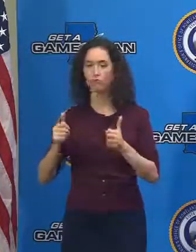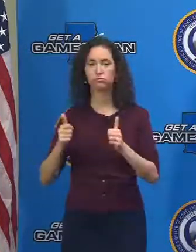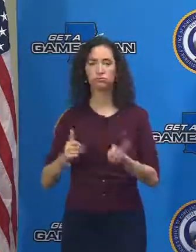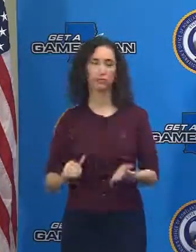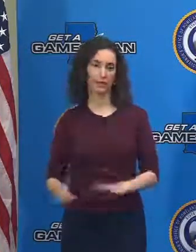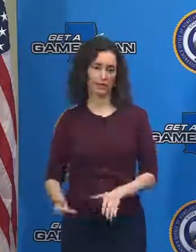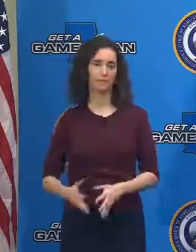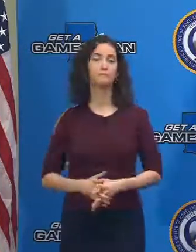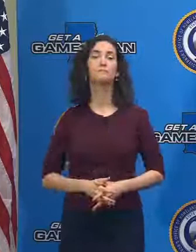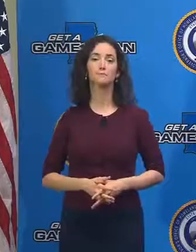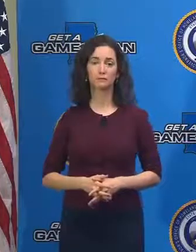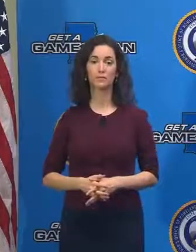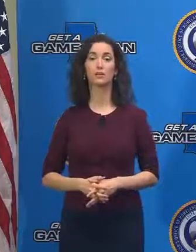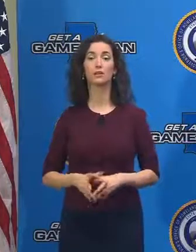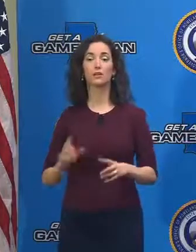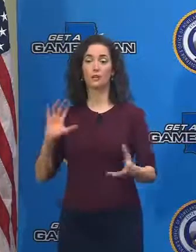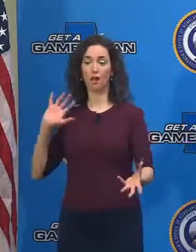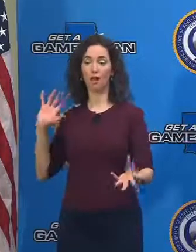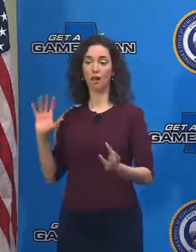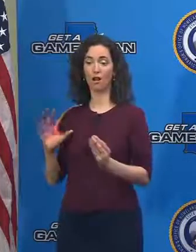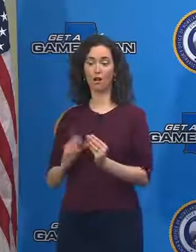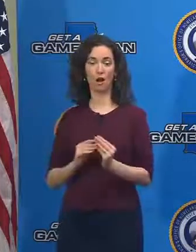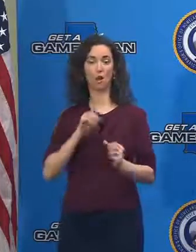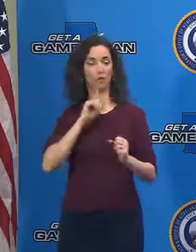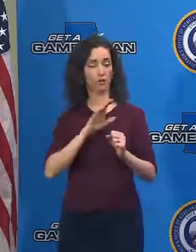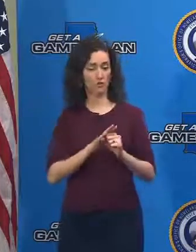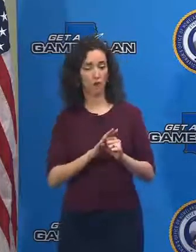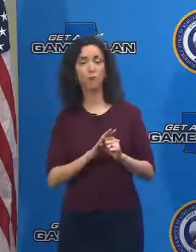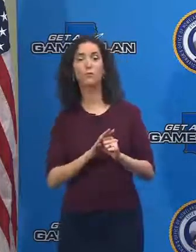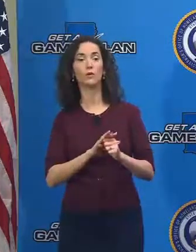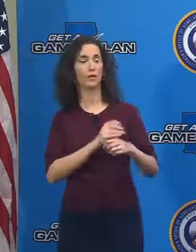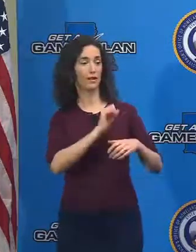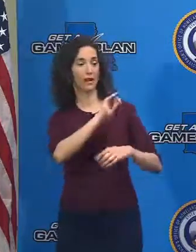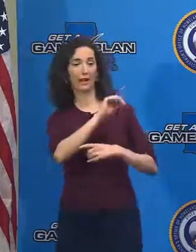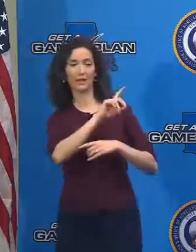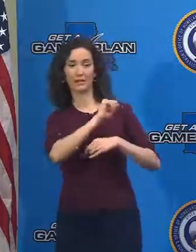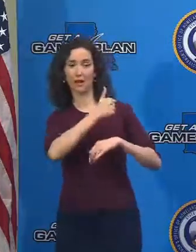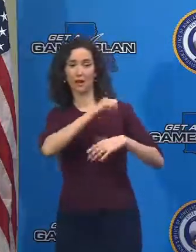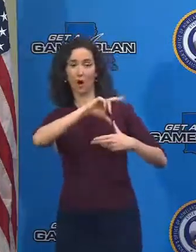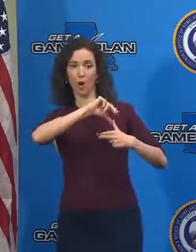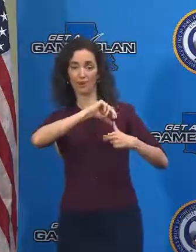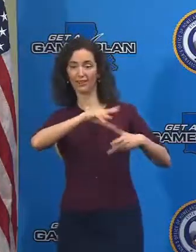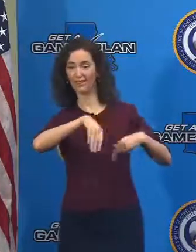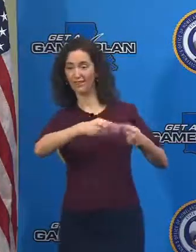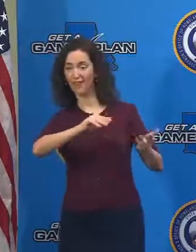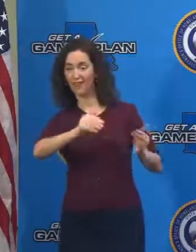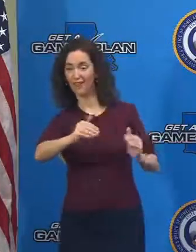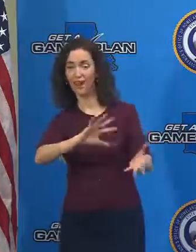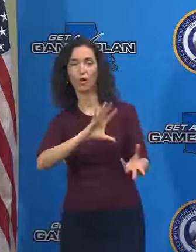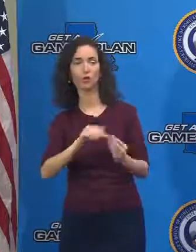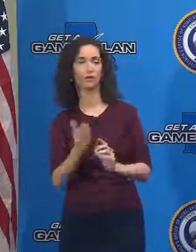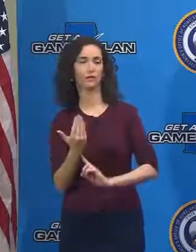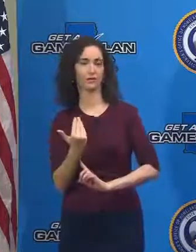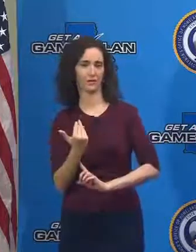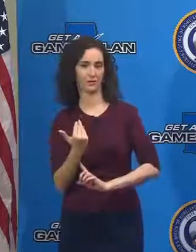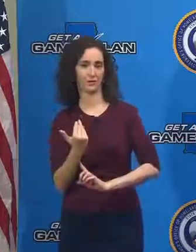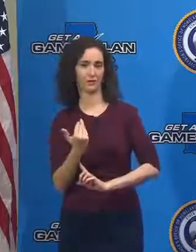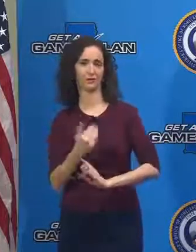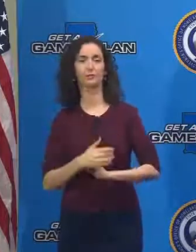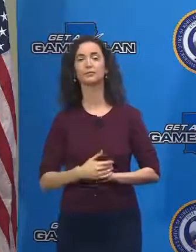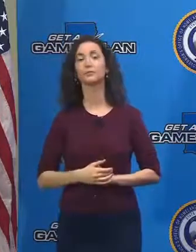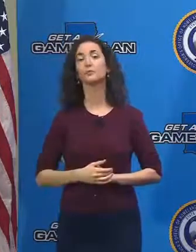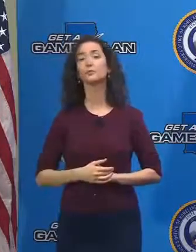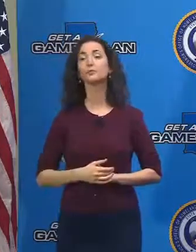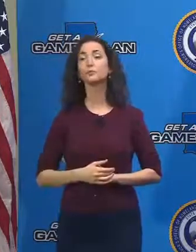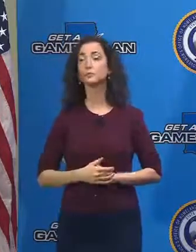This brings to 15 the total number of confirmed storm-related deaths to this event. We also